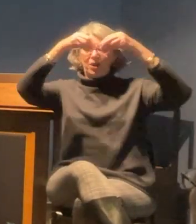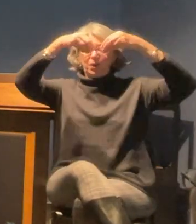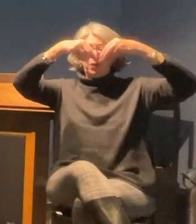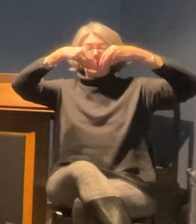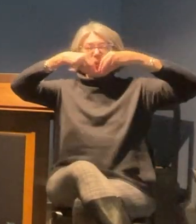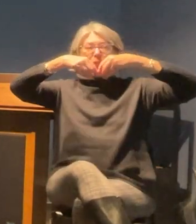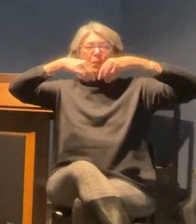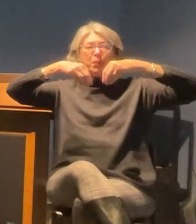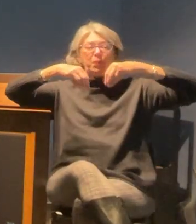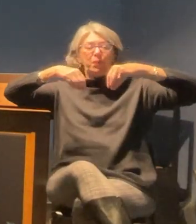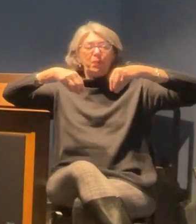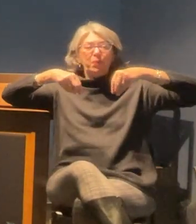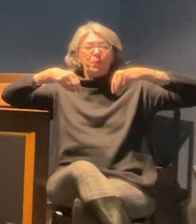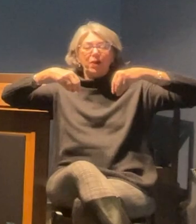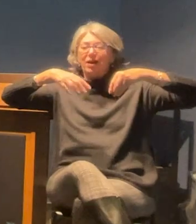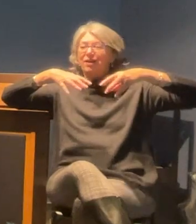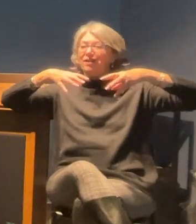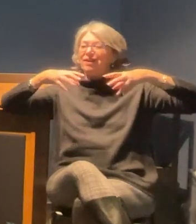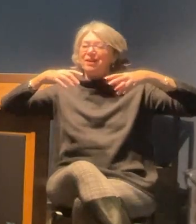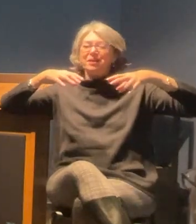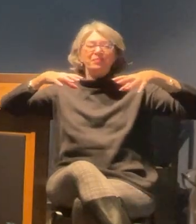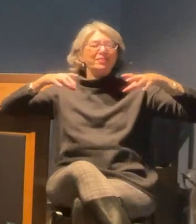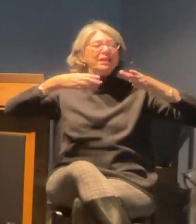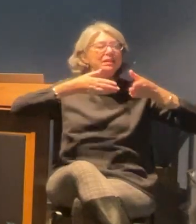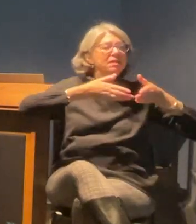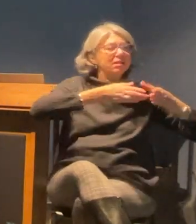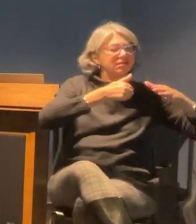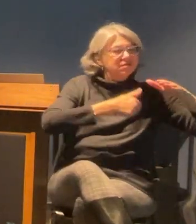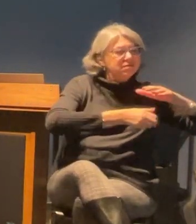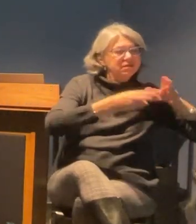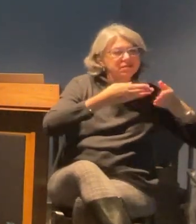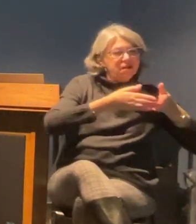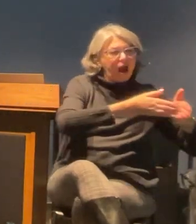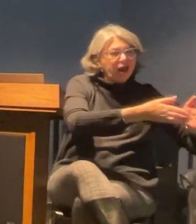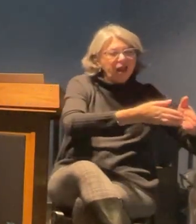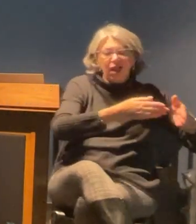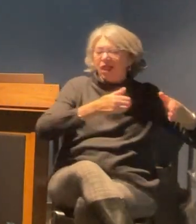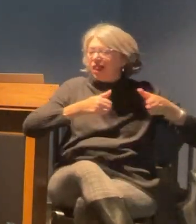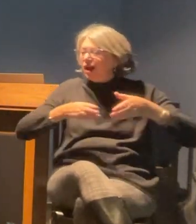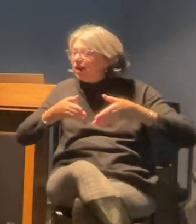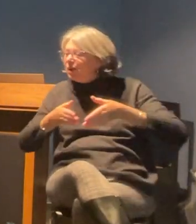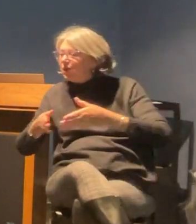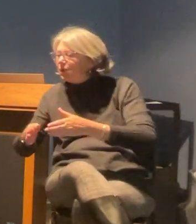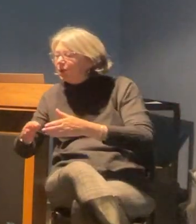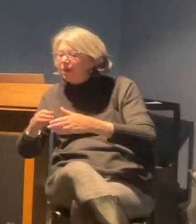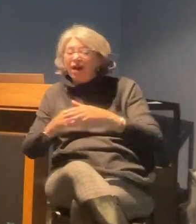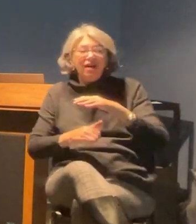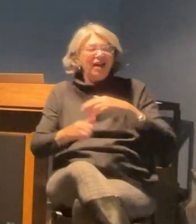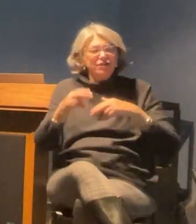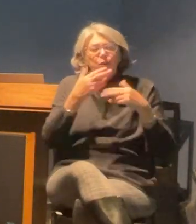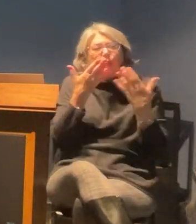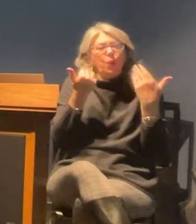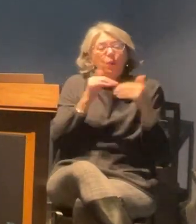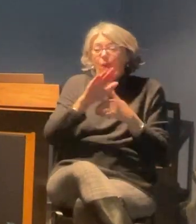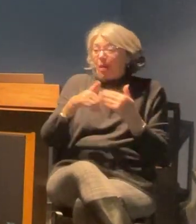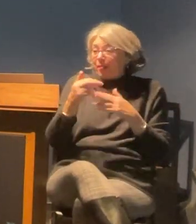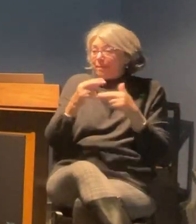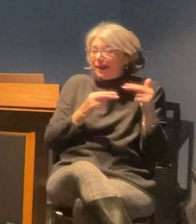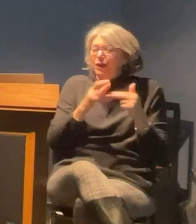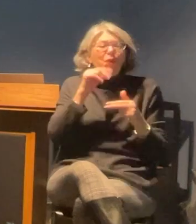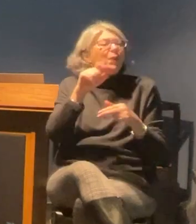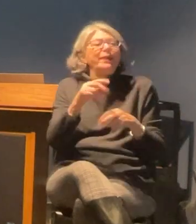the there are like tunnels underneath this building, and it's cool all the buildings, so people won't need to